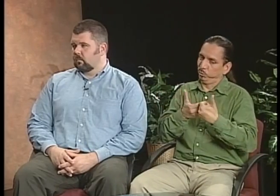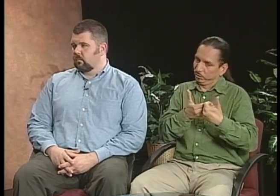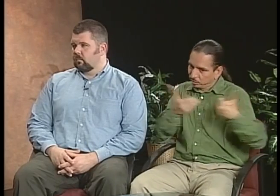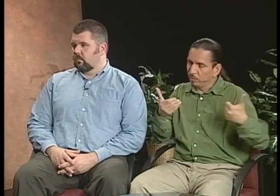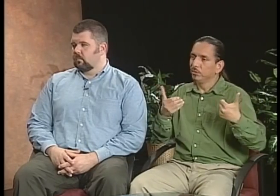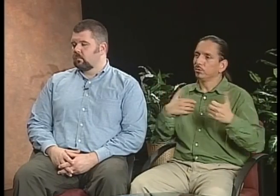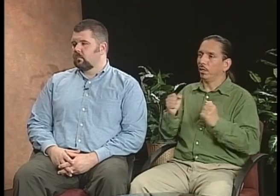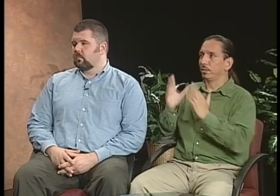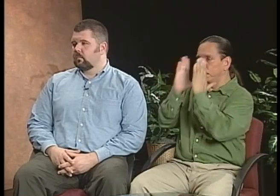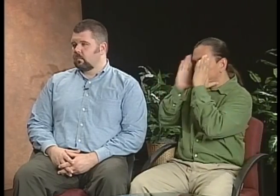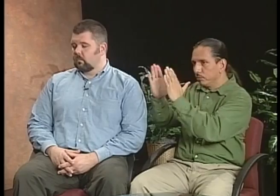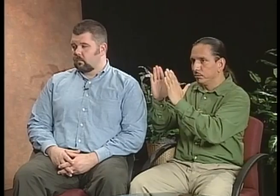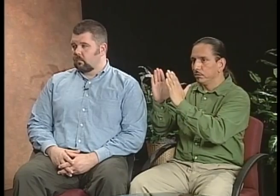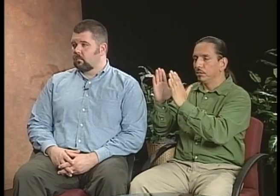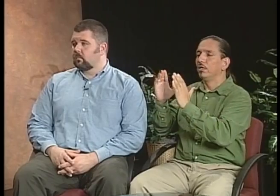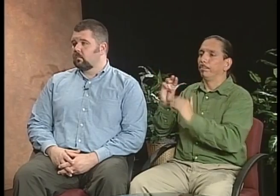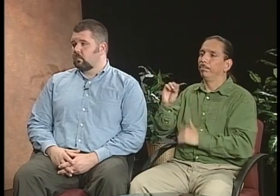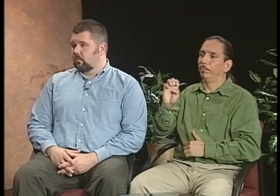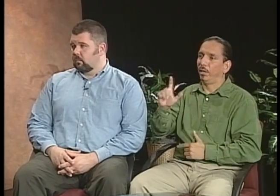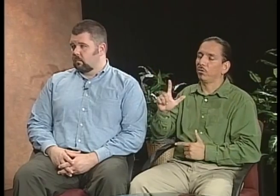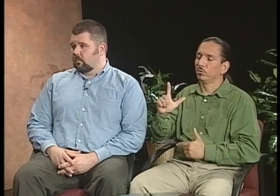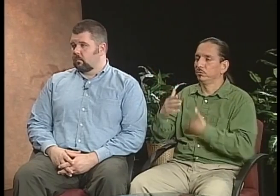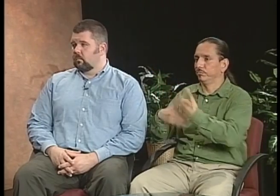my job, and I don't want to be fighting with him all the time. So I